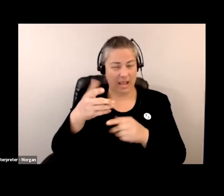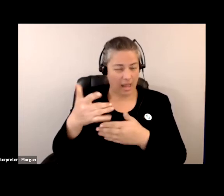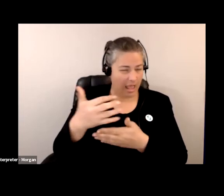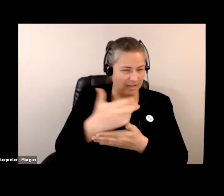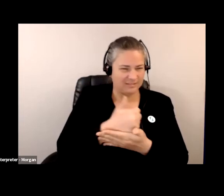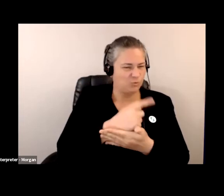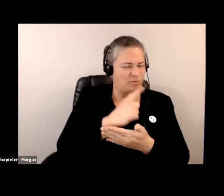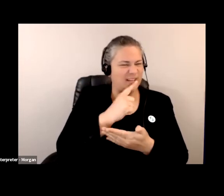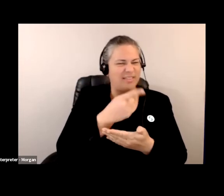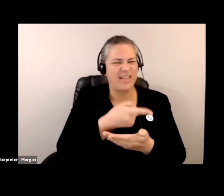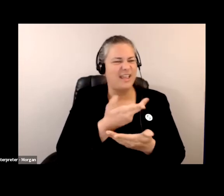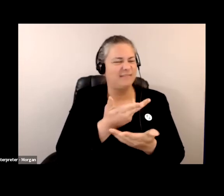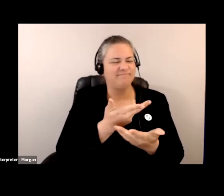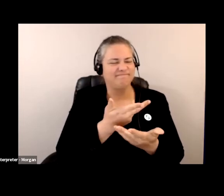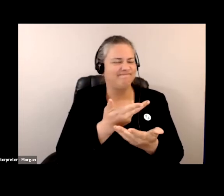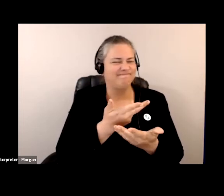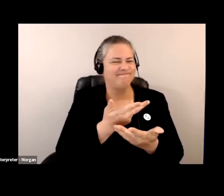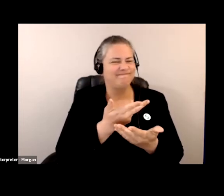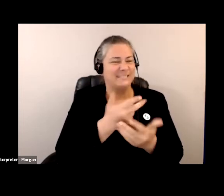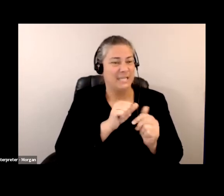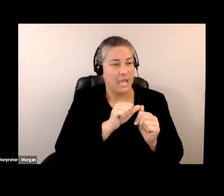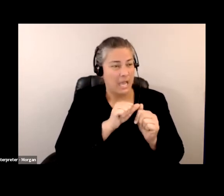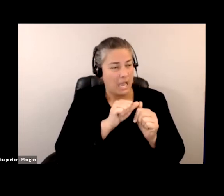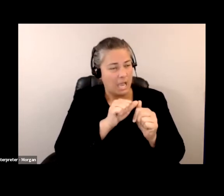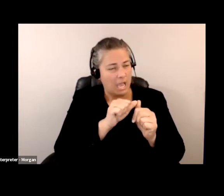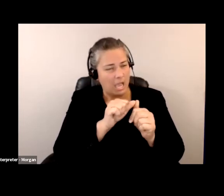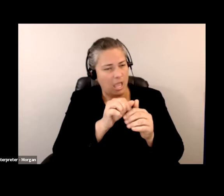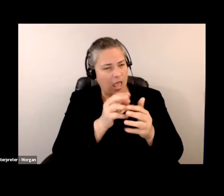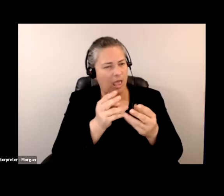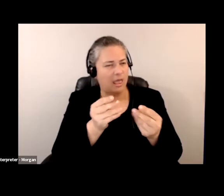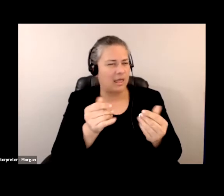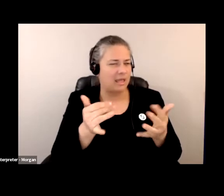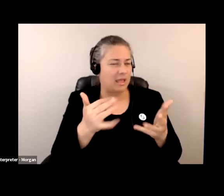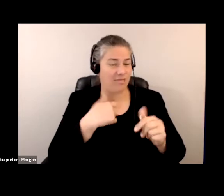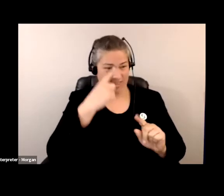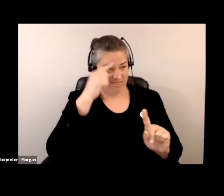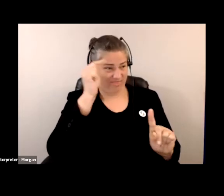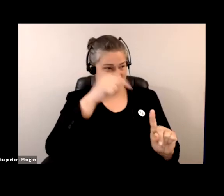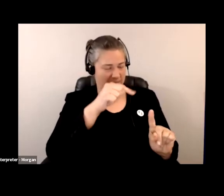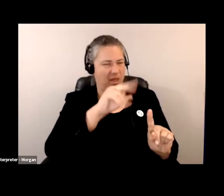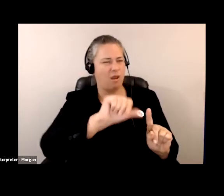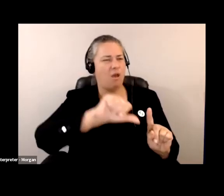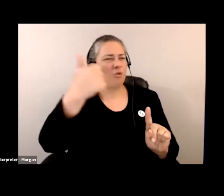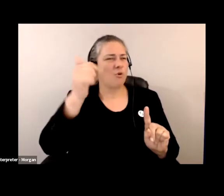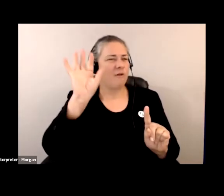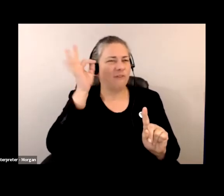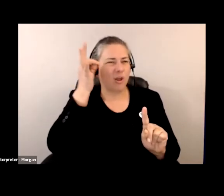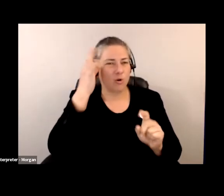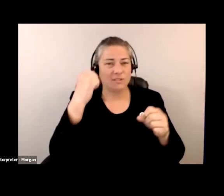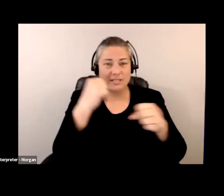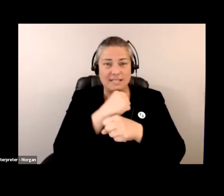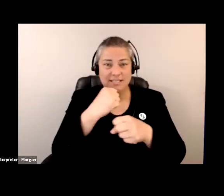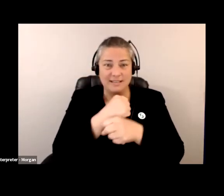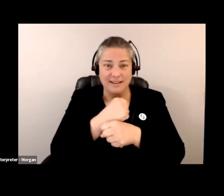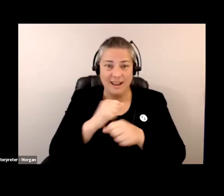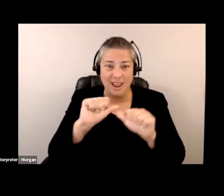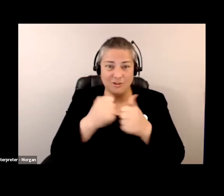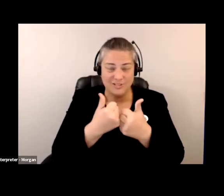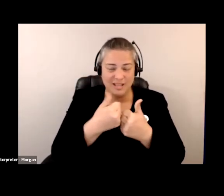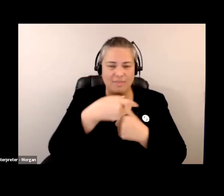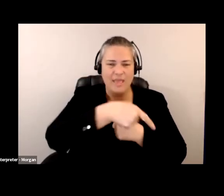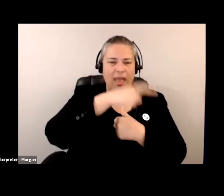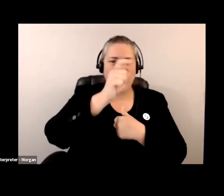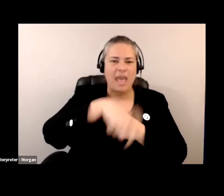I think NCES and other federal statistical agencies are increasingly going to have to leverage the data collected by